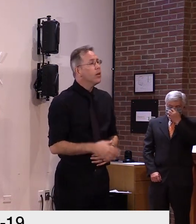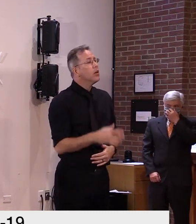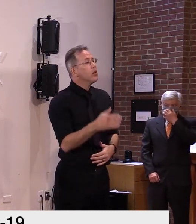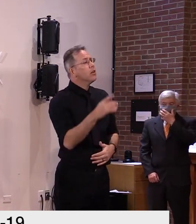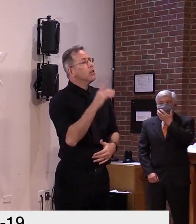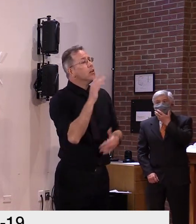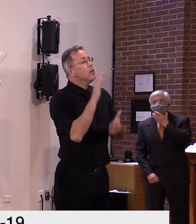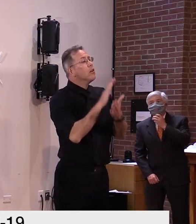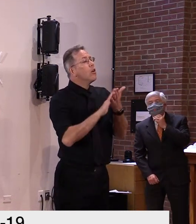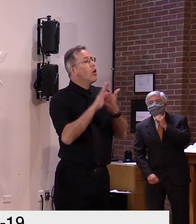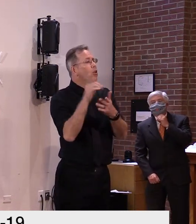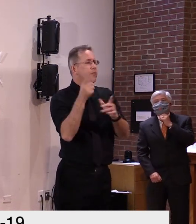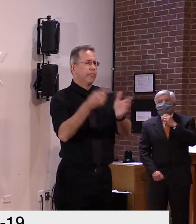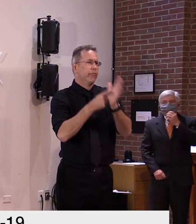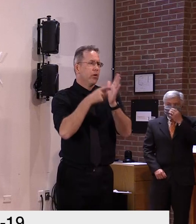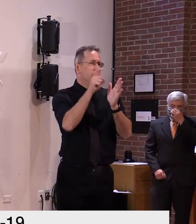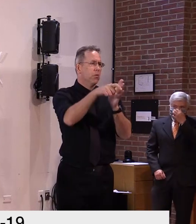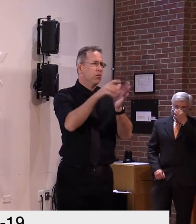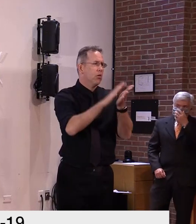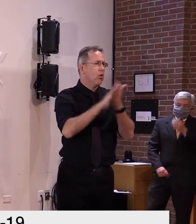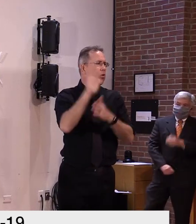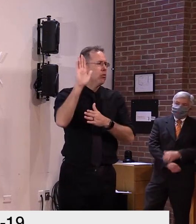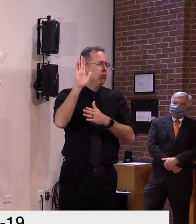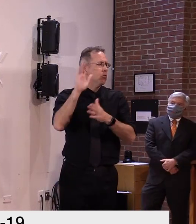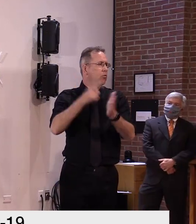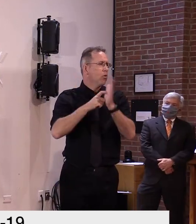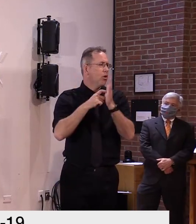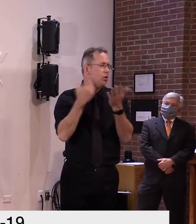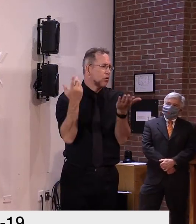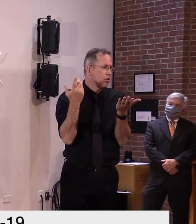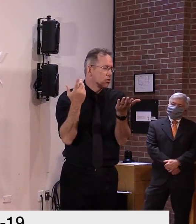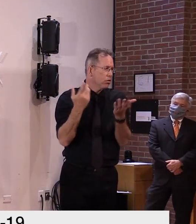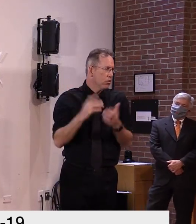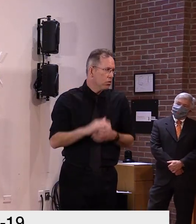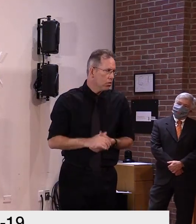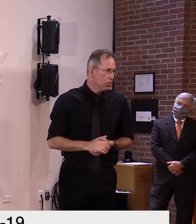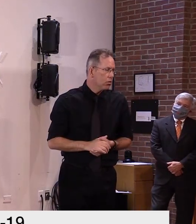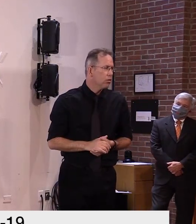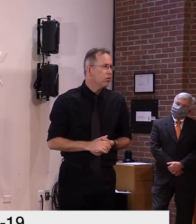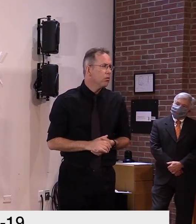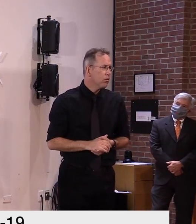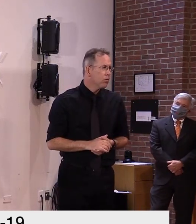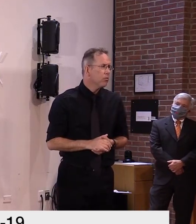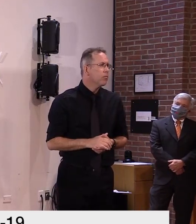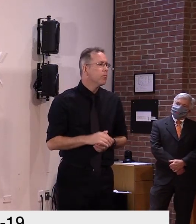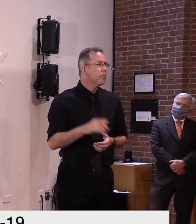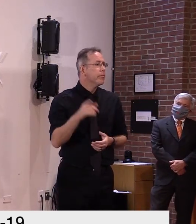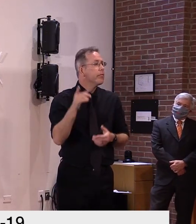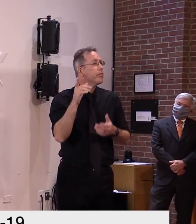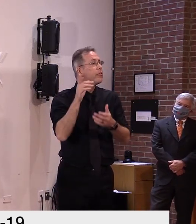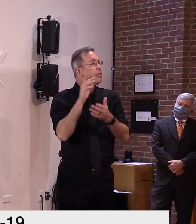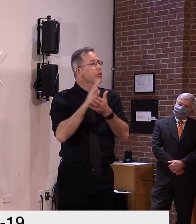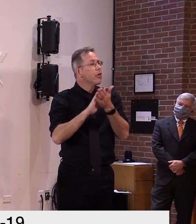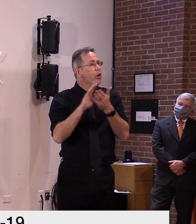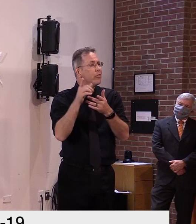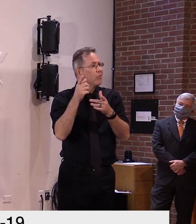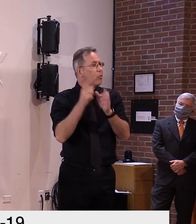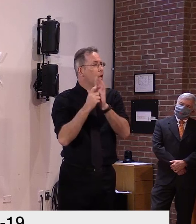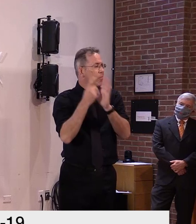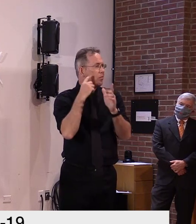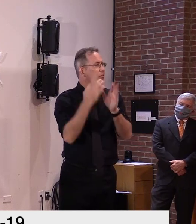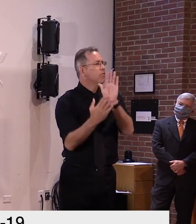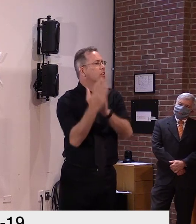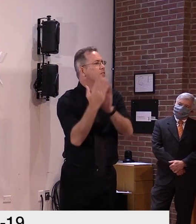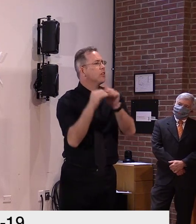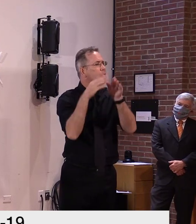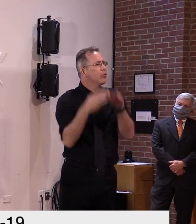to come back and reopen and have in-person instruction occur. And